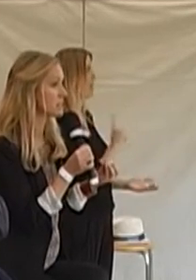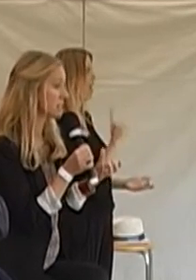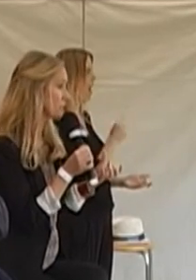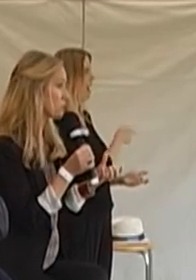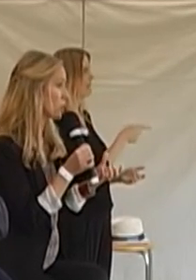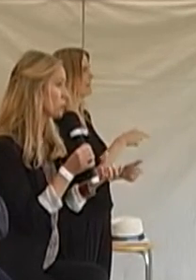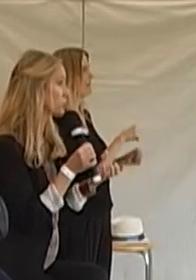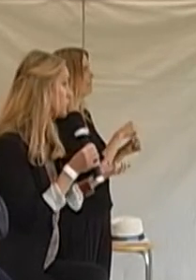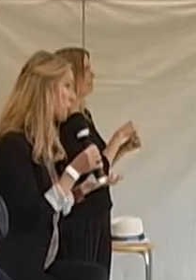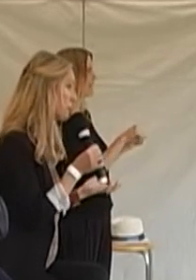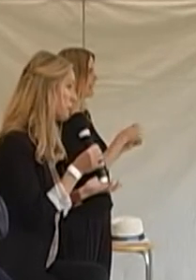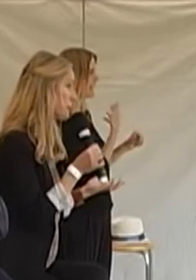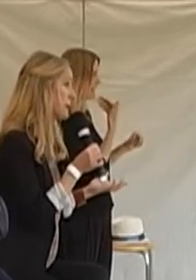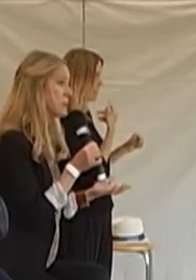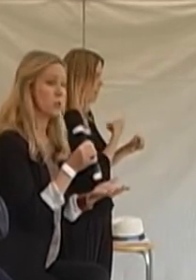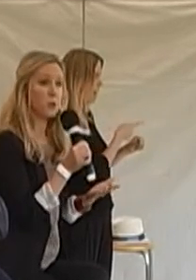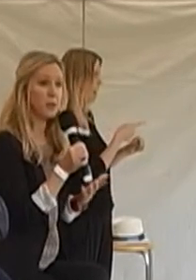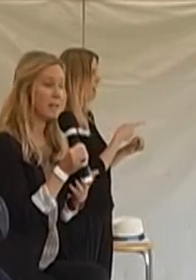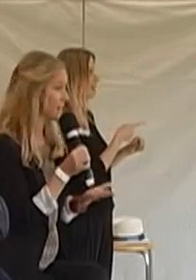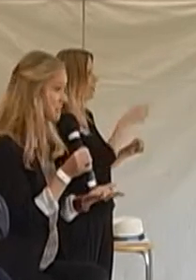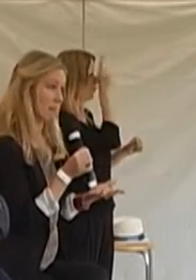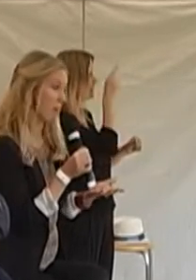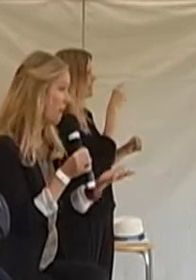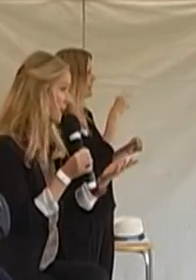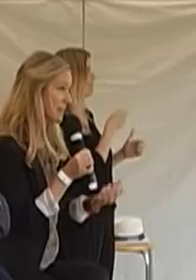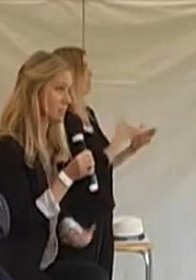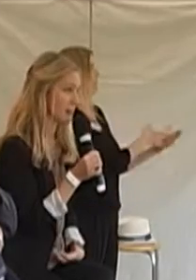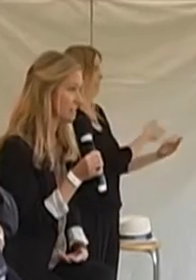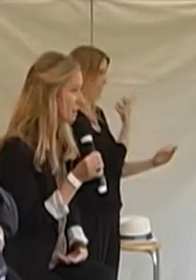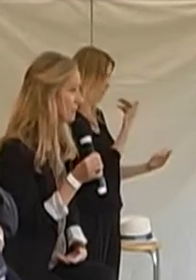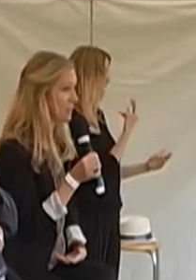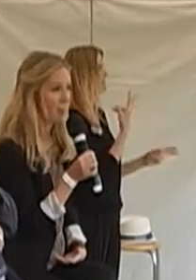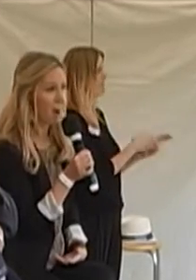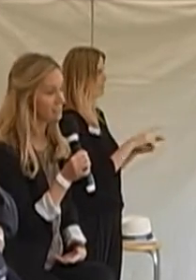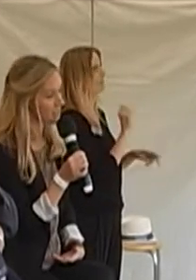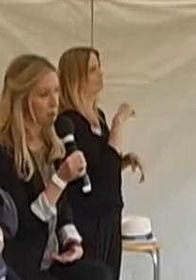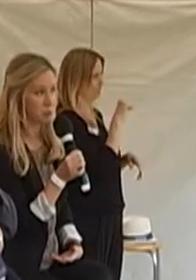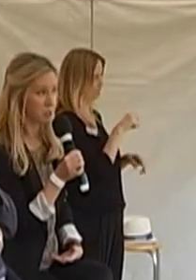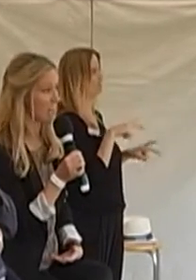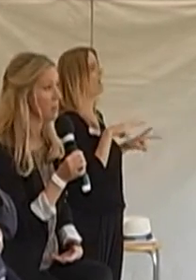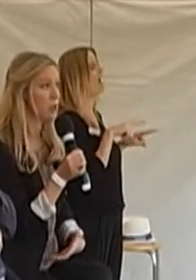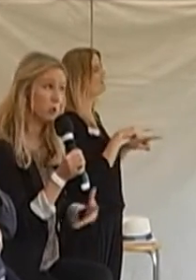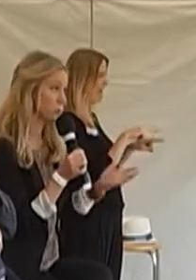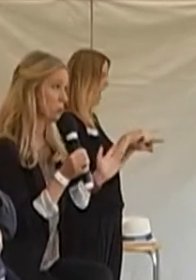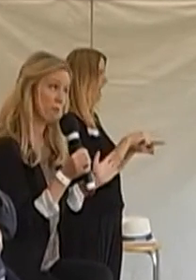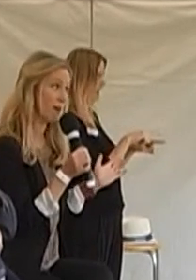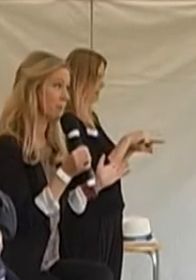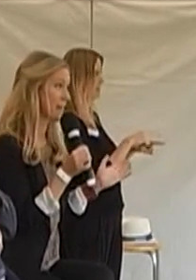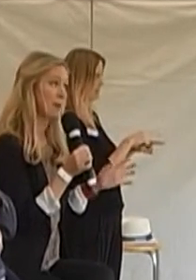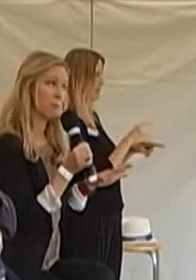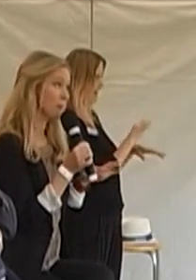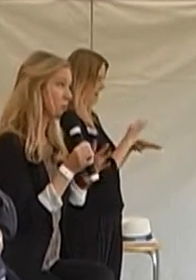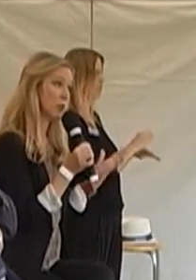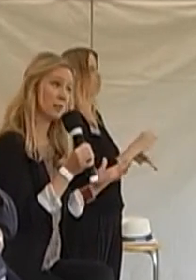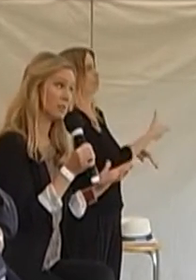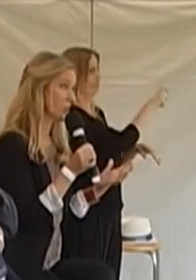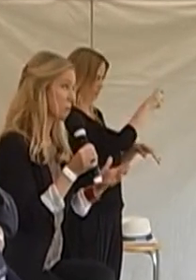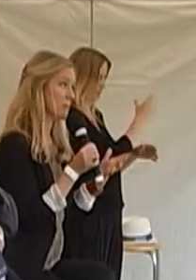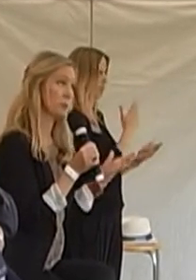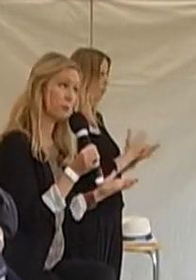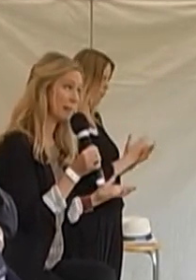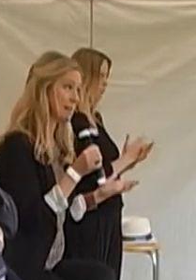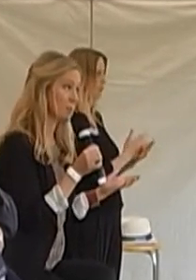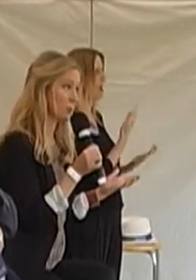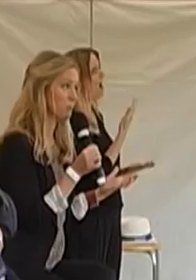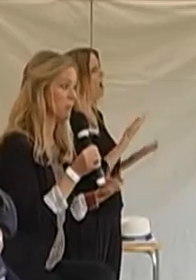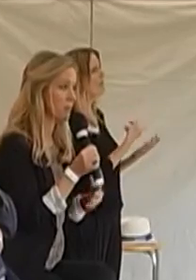see it as the state's role to stop them. So yes, there are high cancer rates. I see people just having a hoot all around me, perhaps not looking so good,